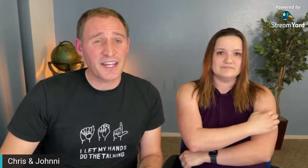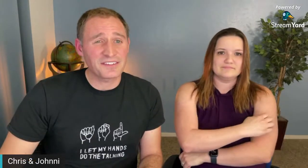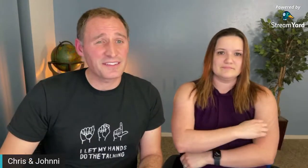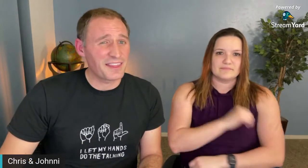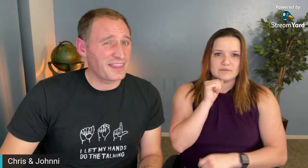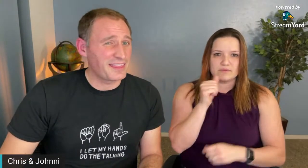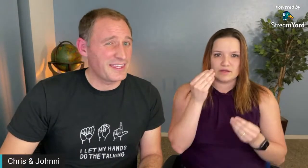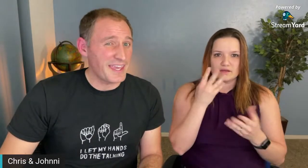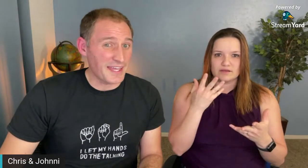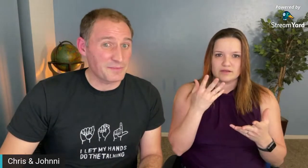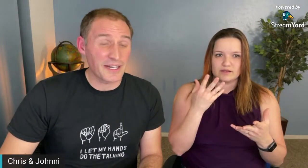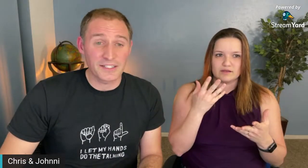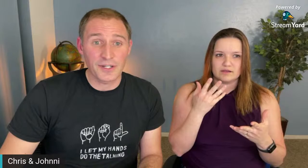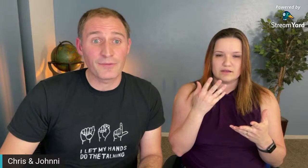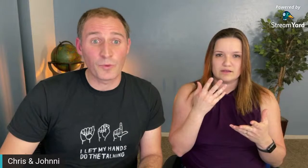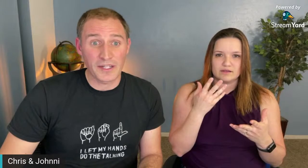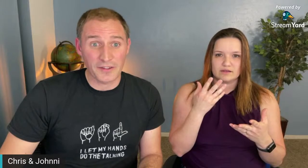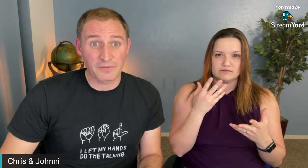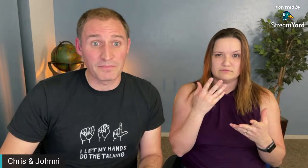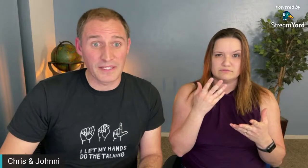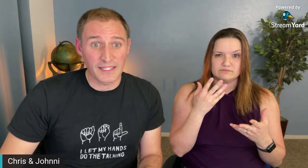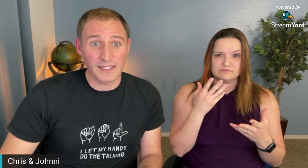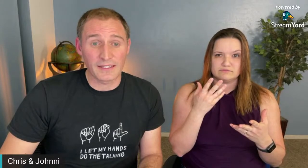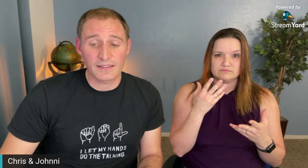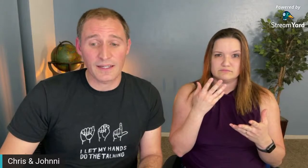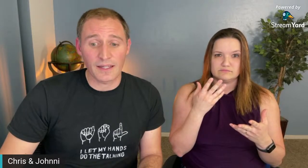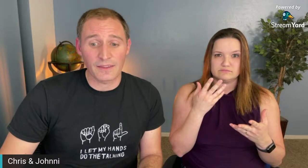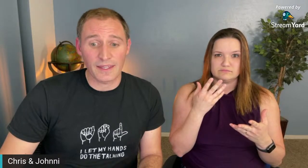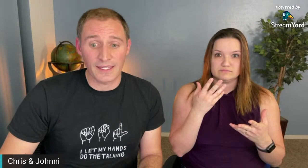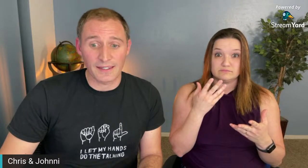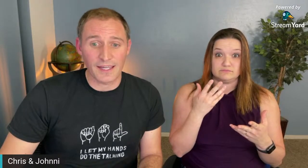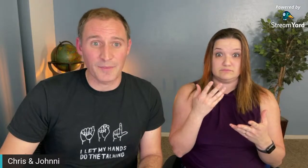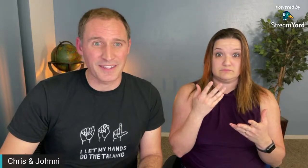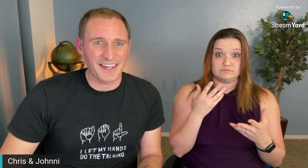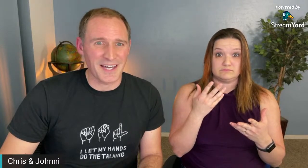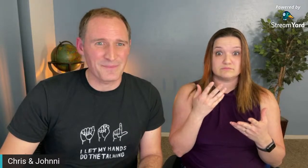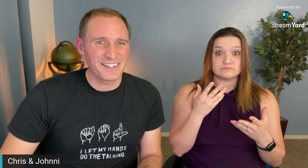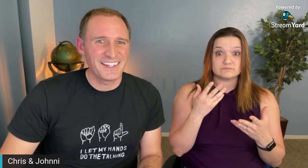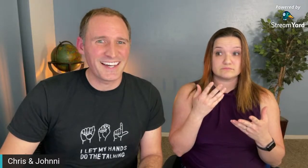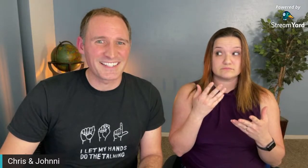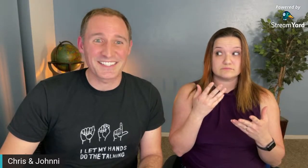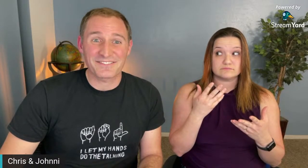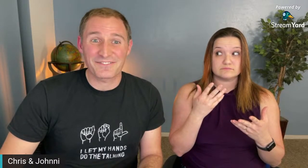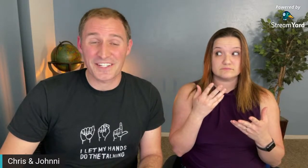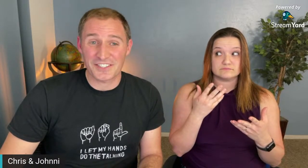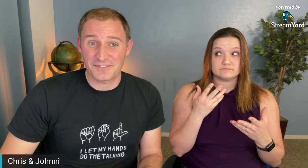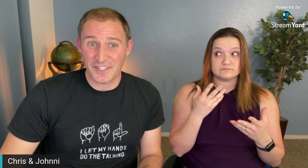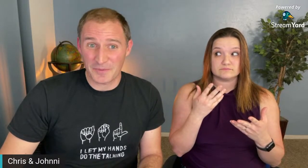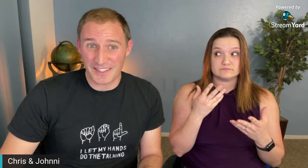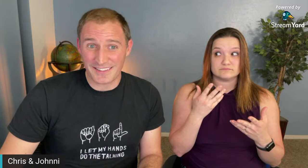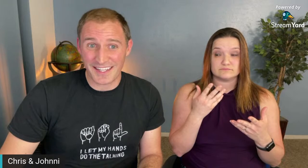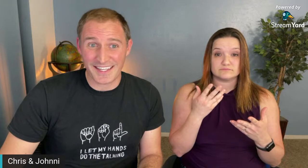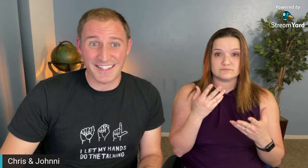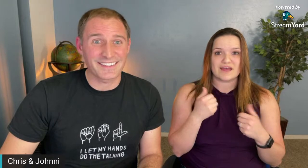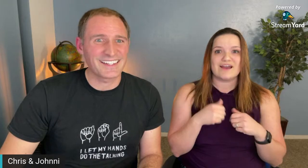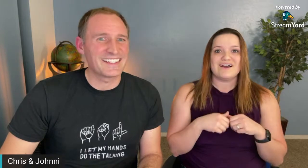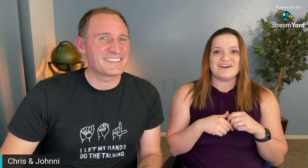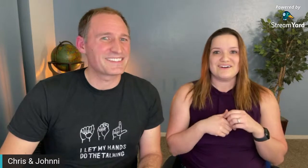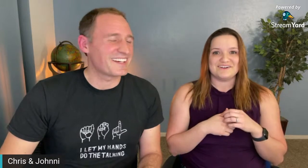announce it yet, but I do have one other big thing coming up. I just finished filming, and it's